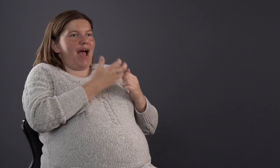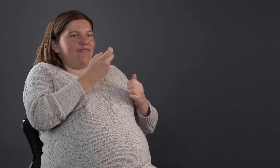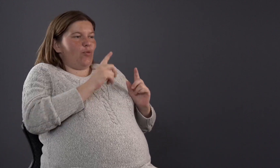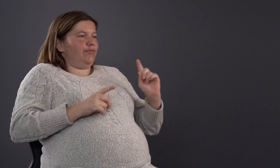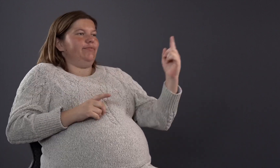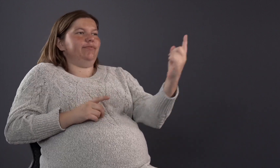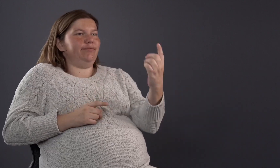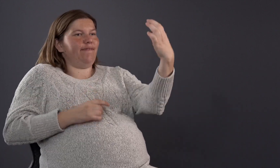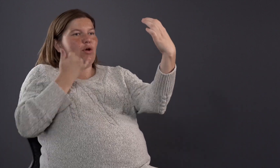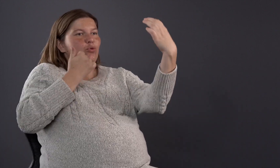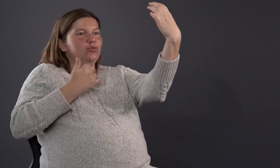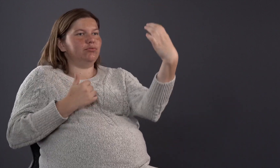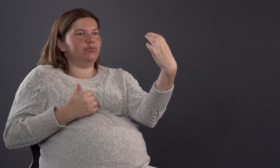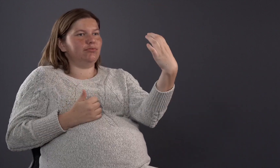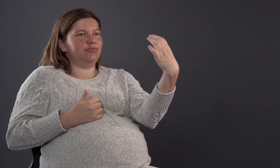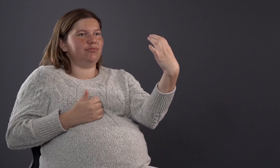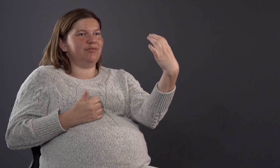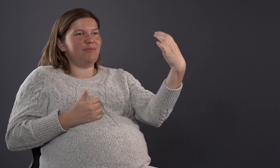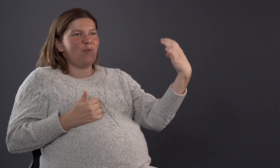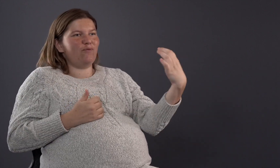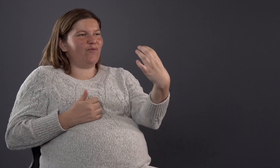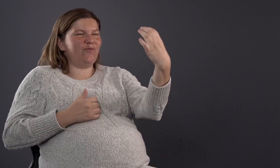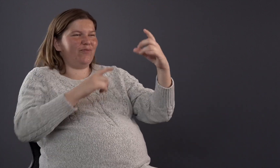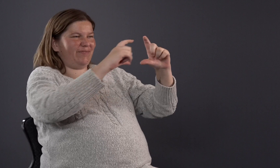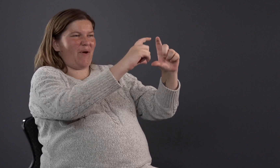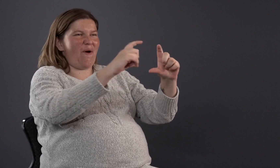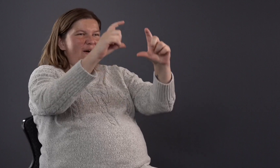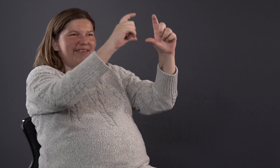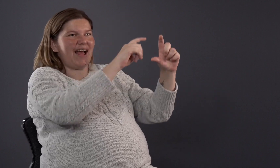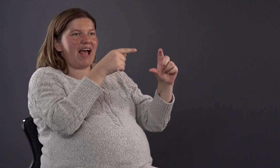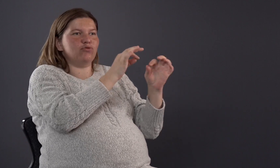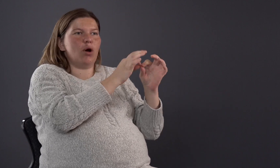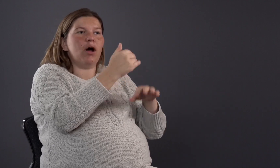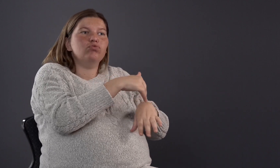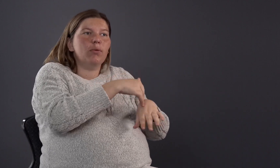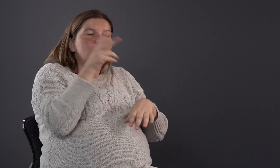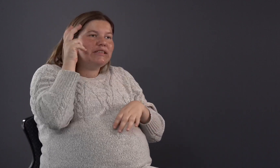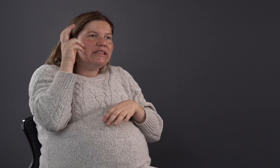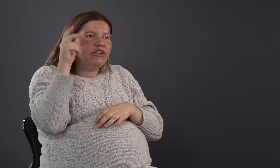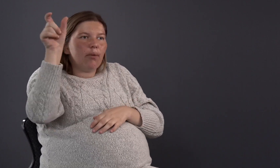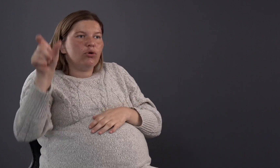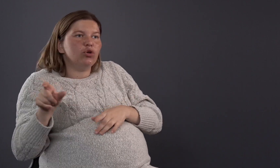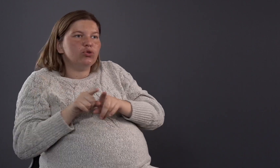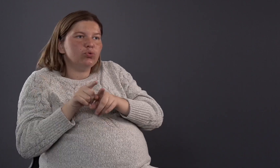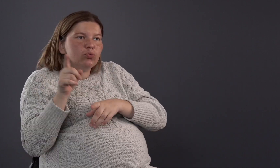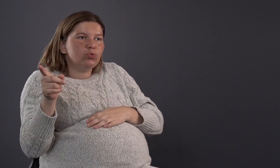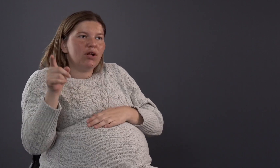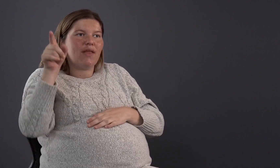hand, where the interpreter would usually stand. Well, the tiny screen moved around and was hard to see, but also the interpreter and the technician, they couldn't